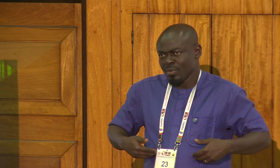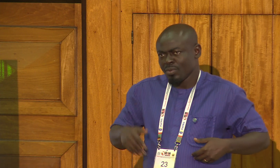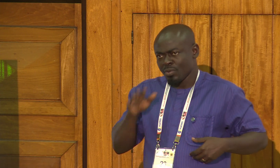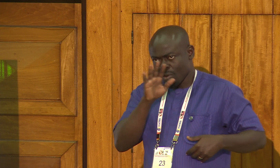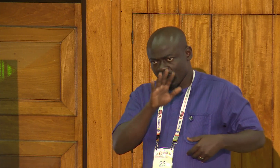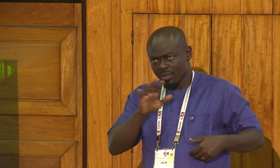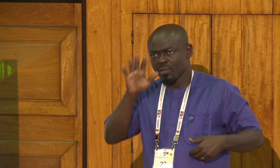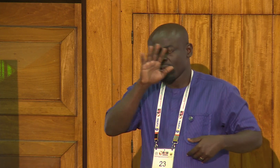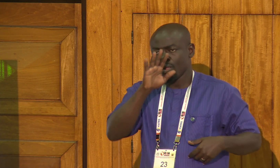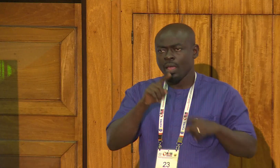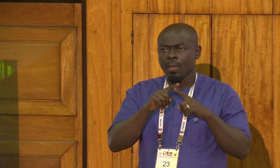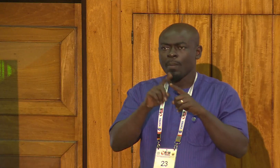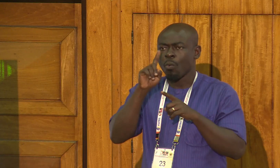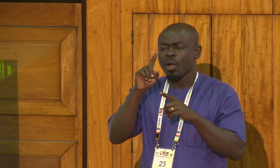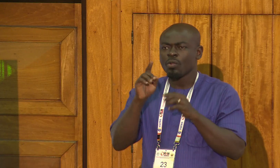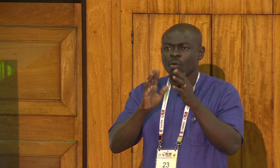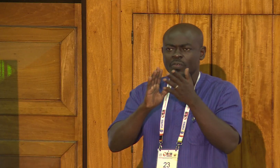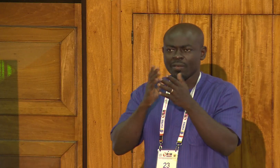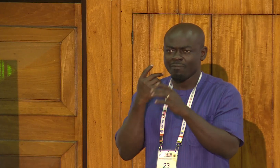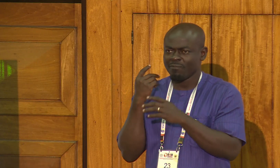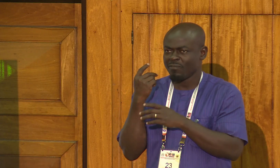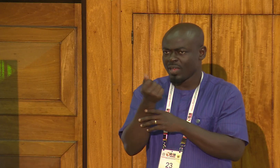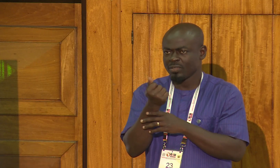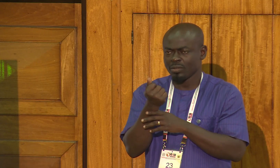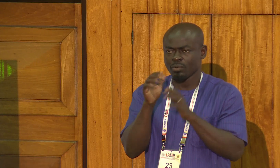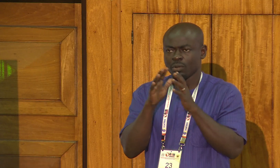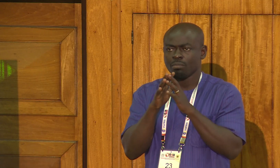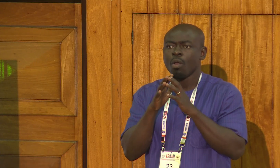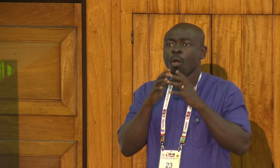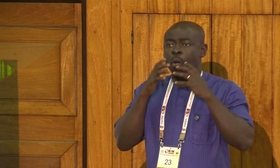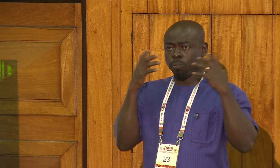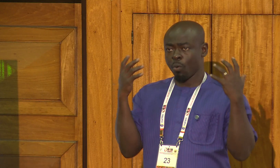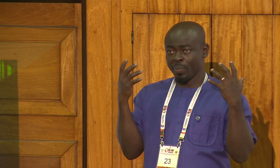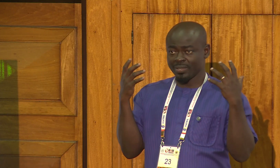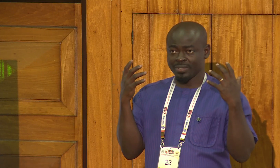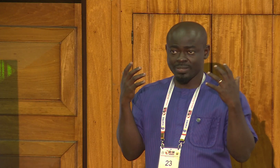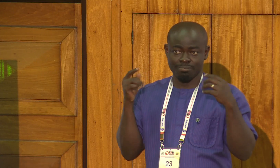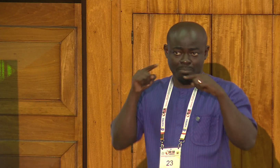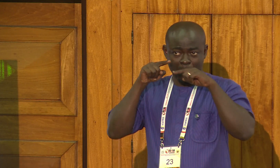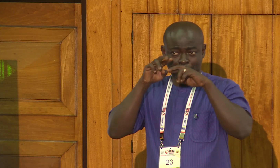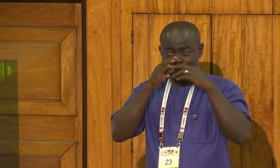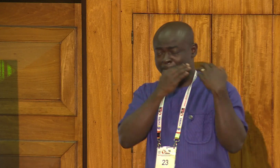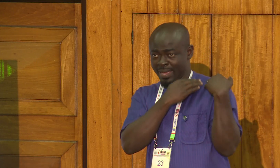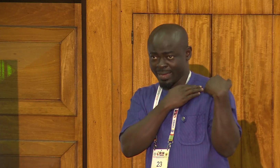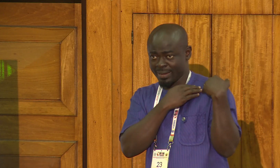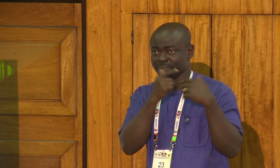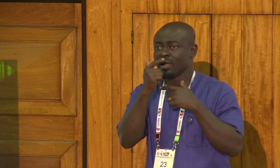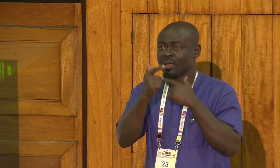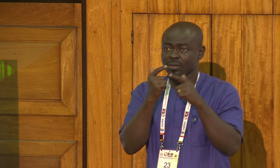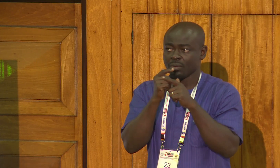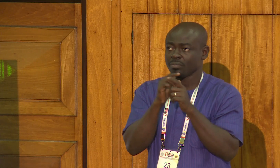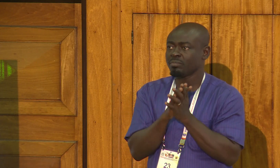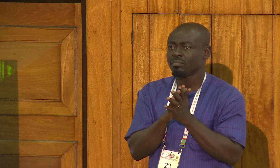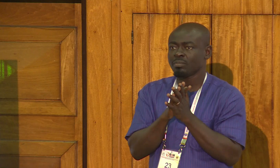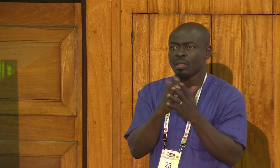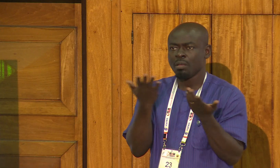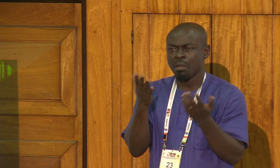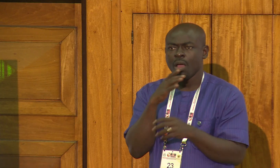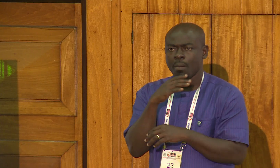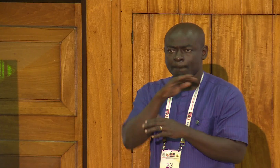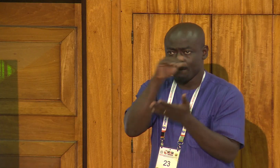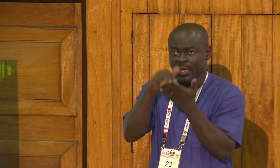yet we've got one of the fastest growing obesity burdens globally. Our median age is about 19